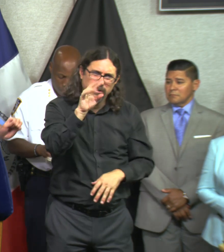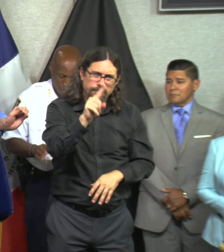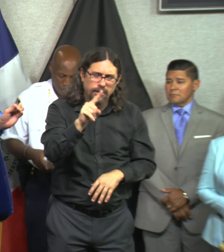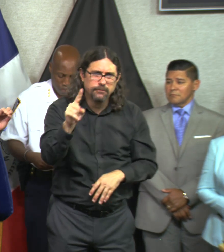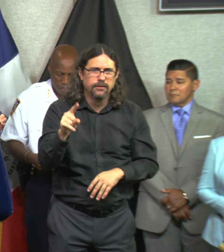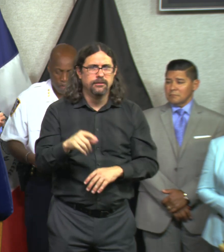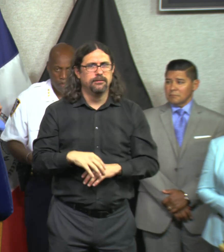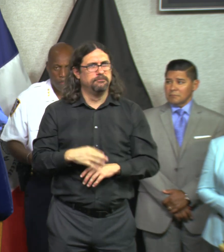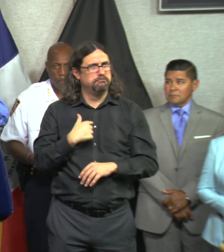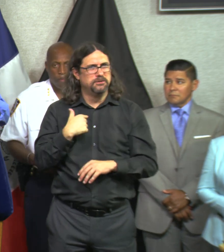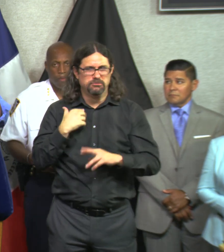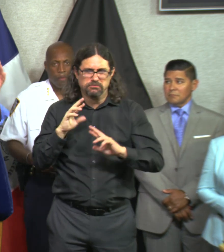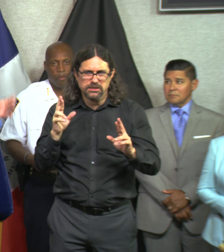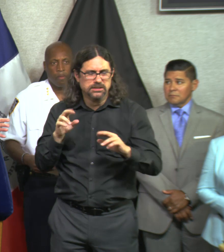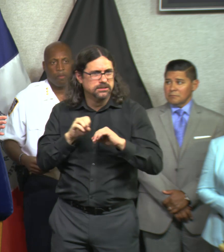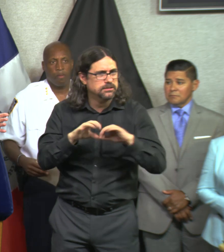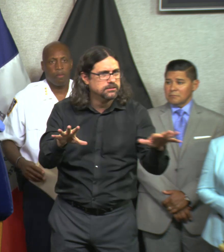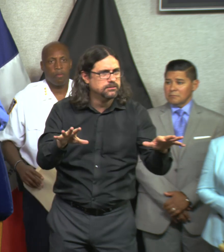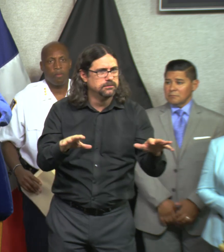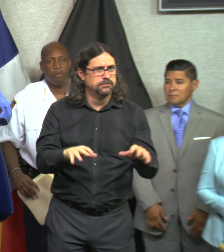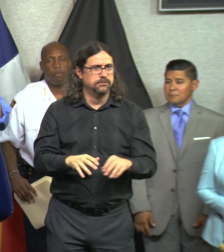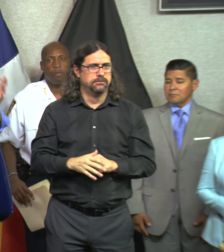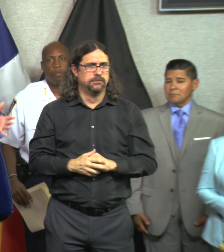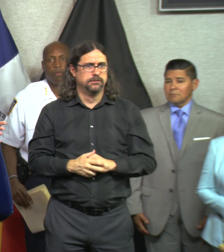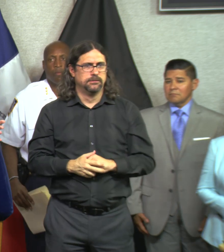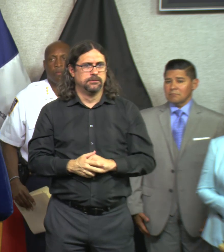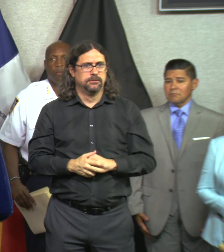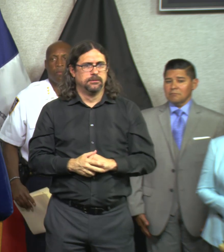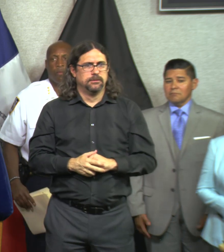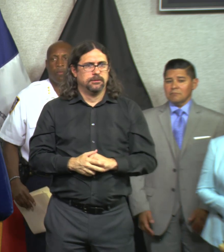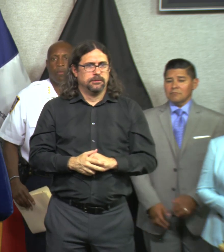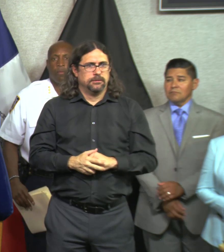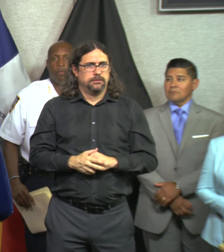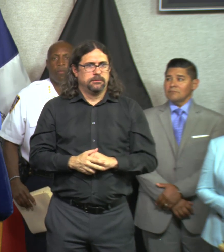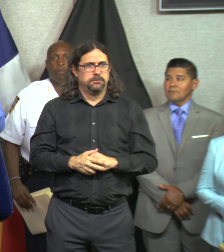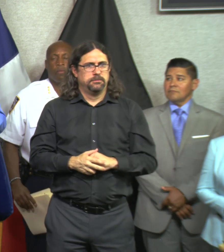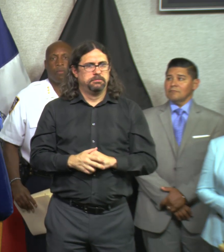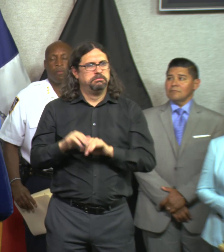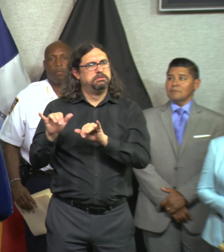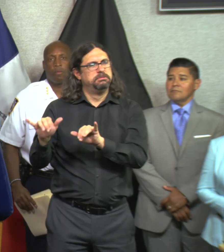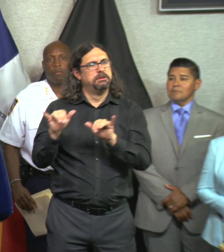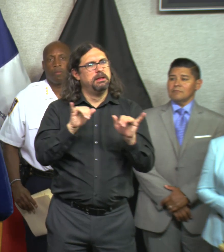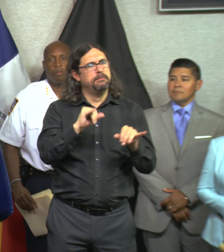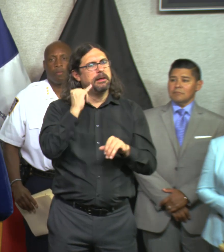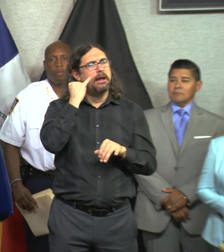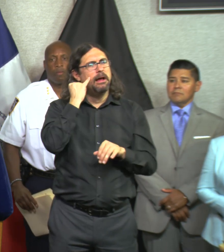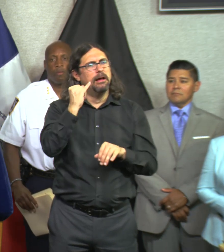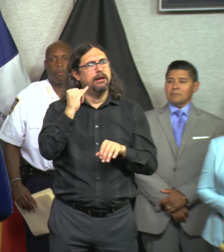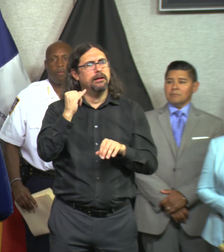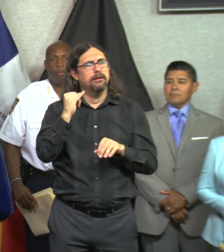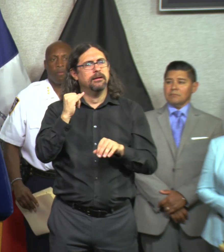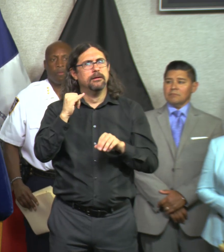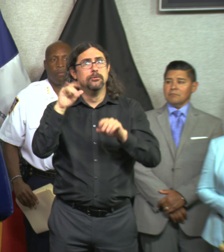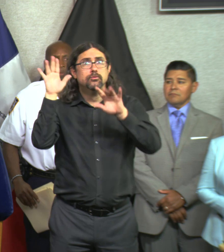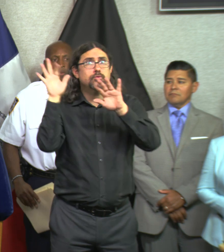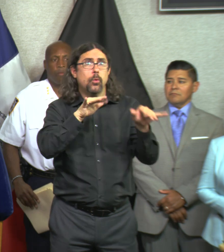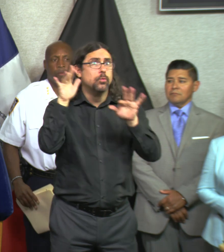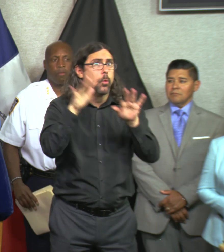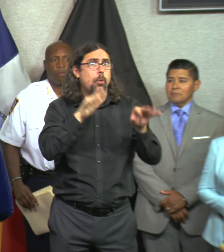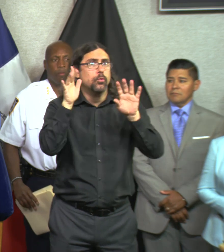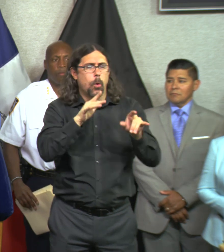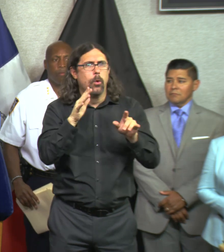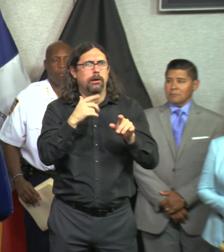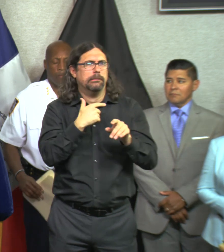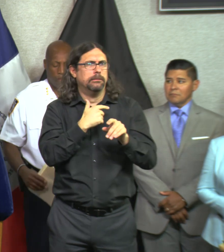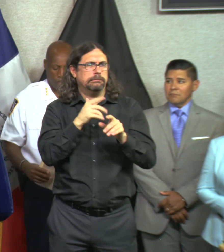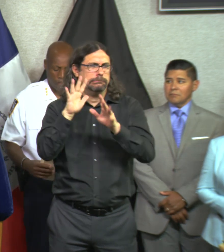it's a lot about keeping the streets clear or trying to avoid accidents or something. This is really about individual health, making sure